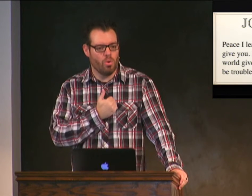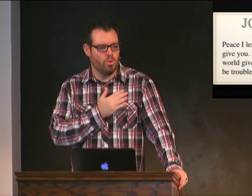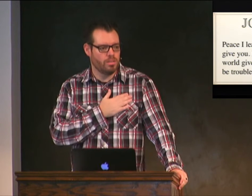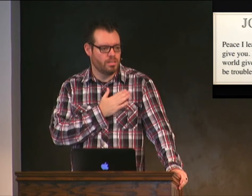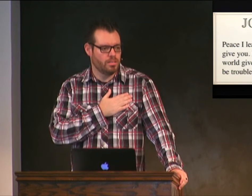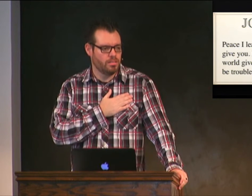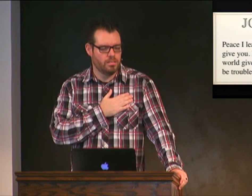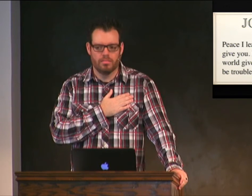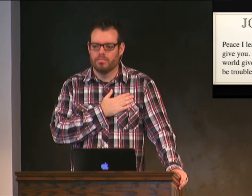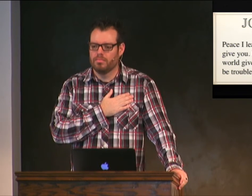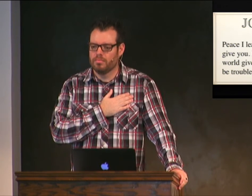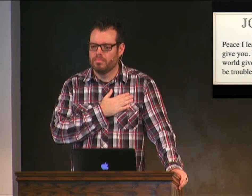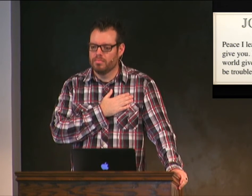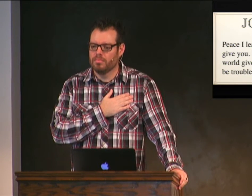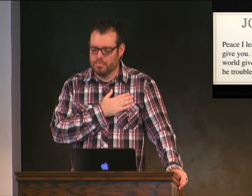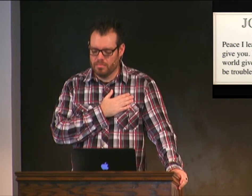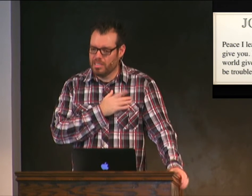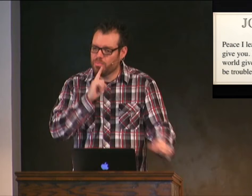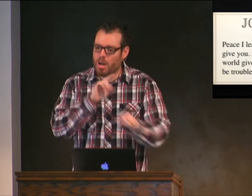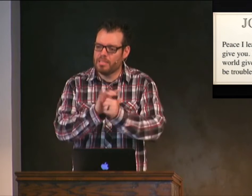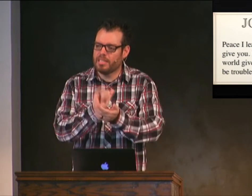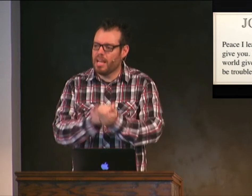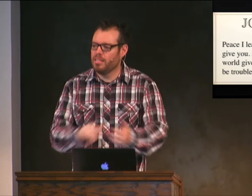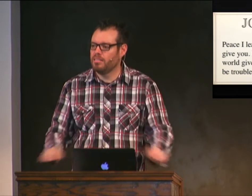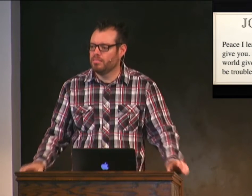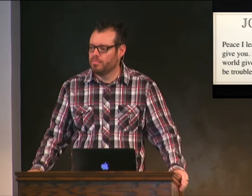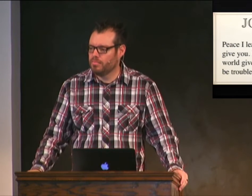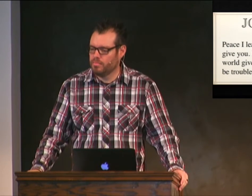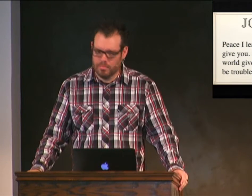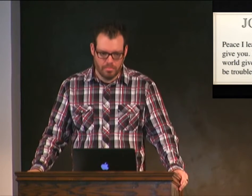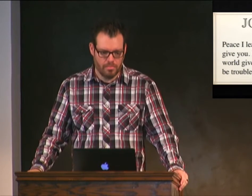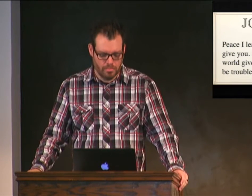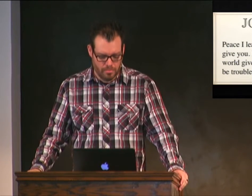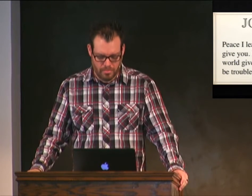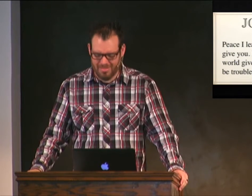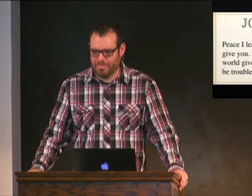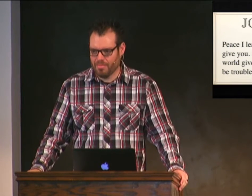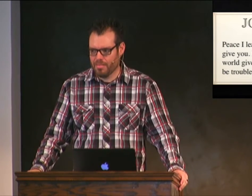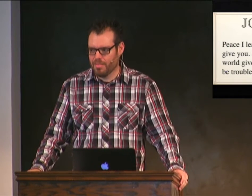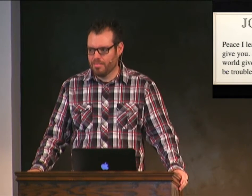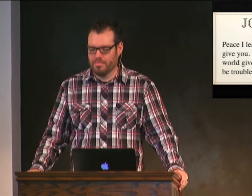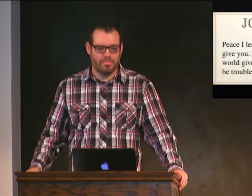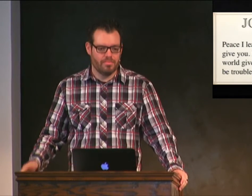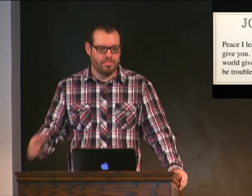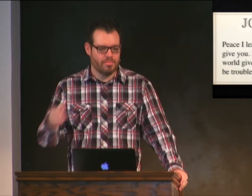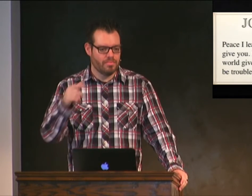for your souls. He promised that.